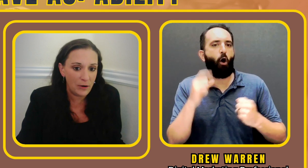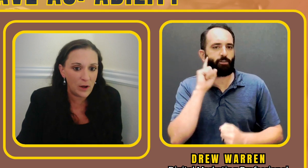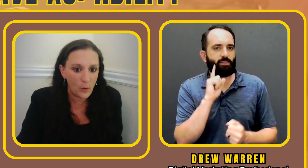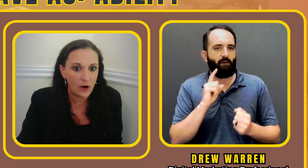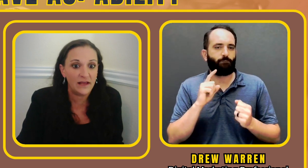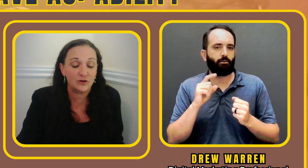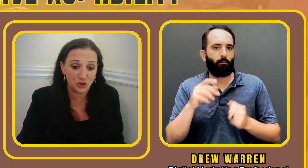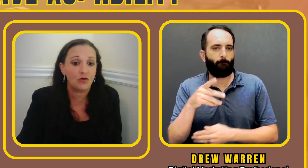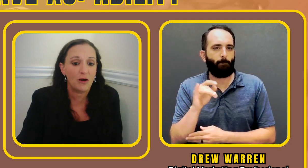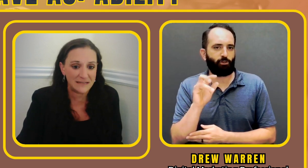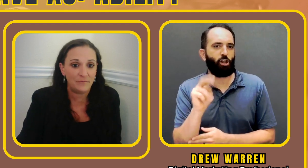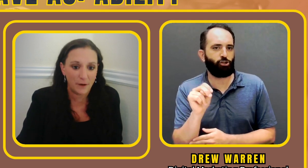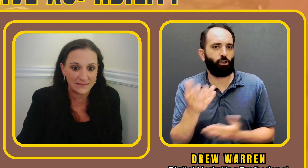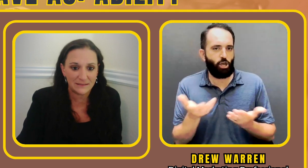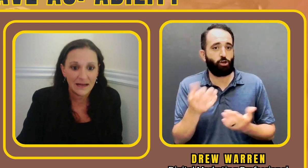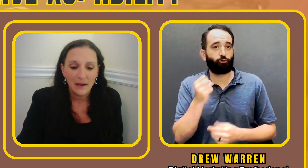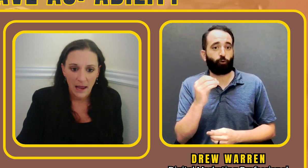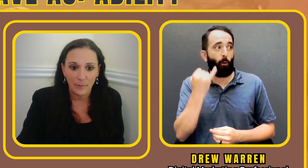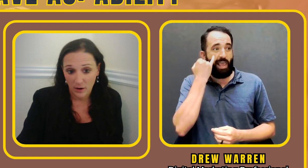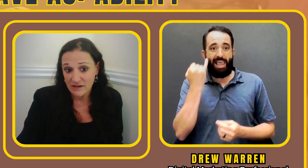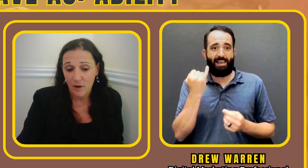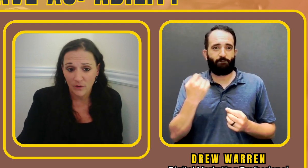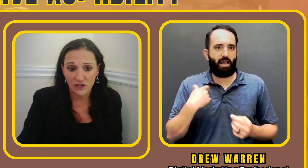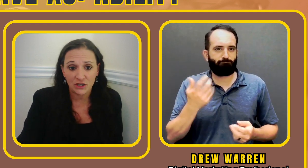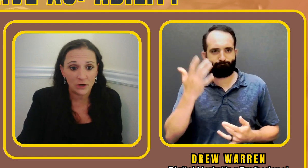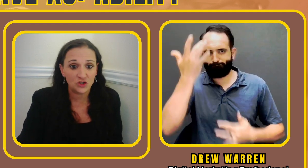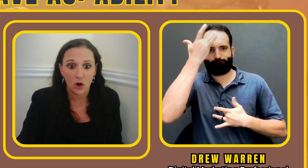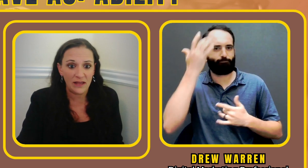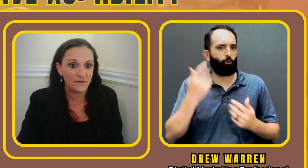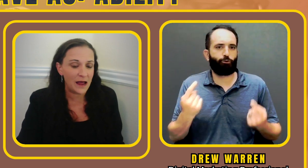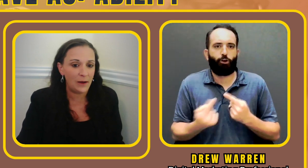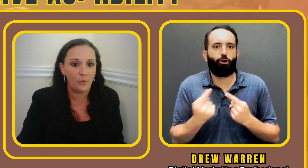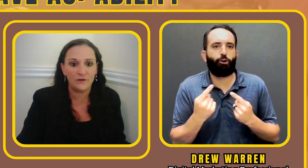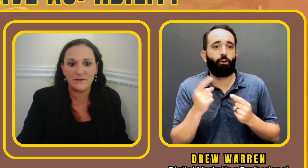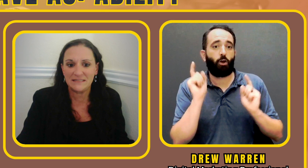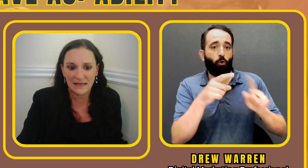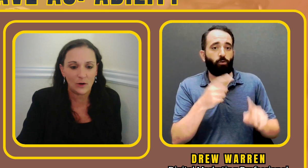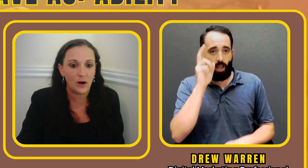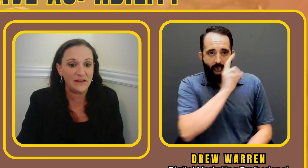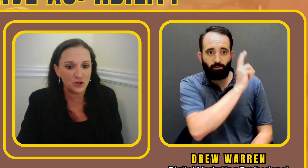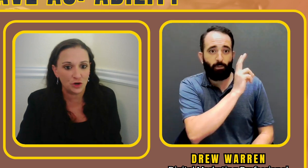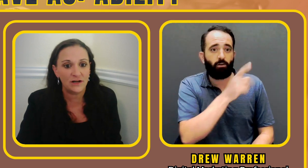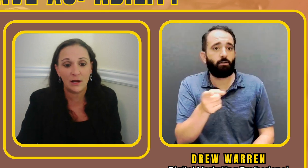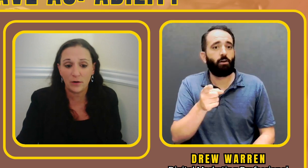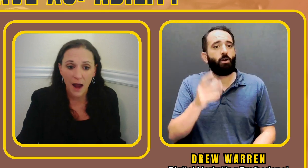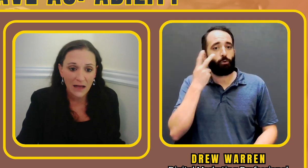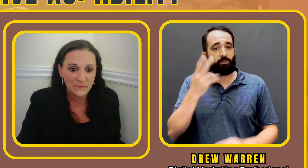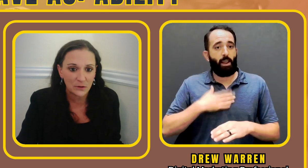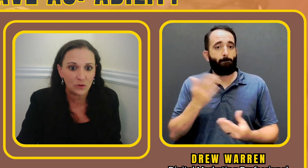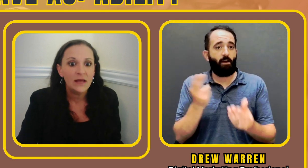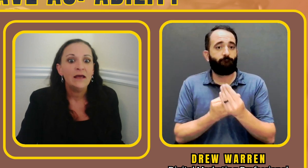an area where there's a strong deaf presence and a deaf population here. So if I were to be sick or I'm injured and I go to